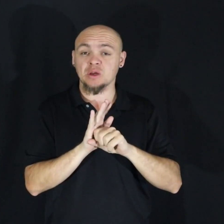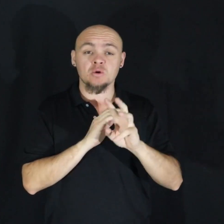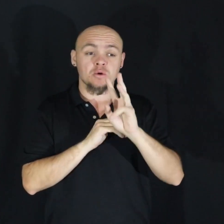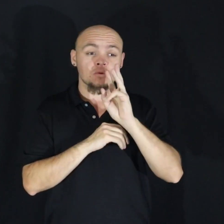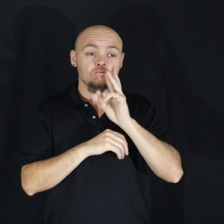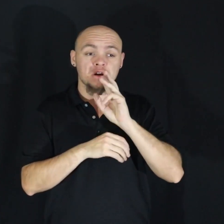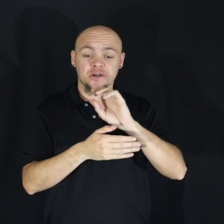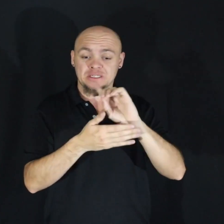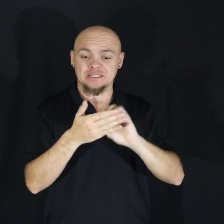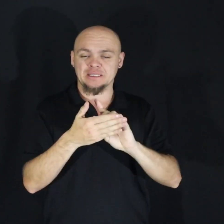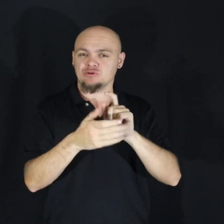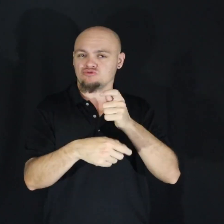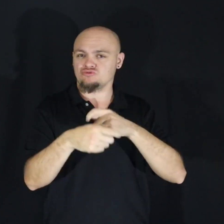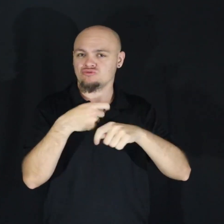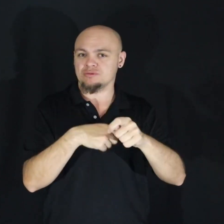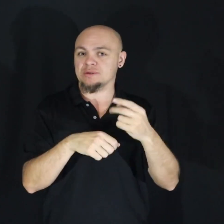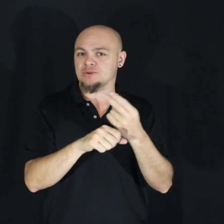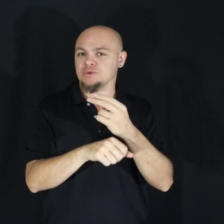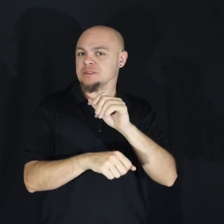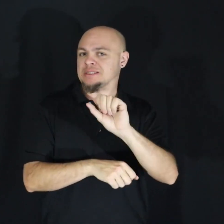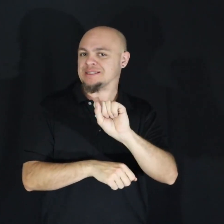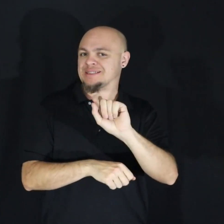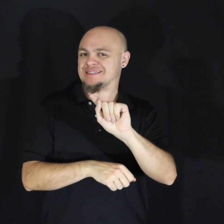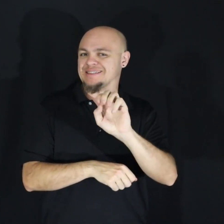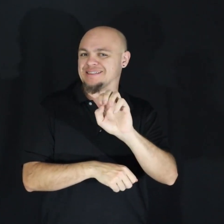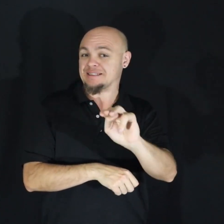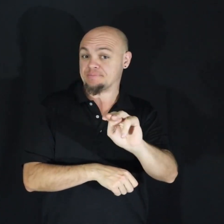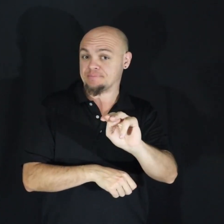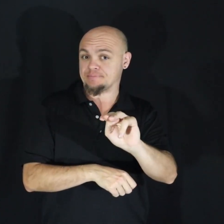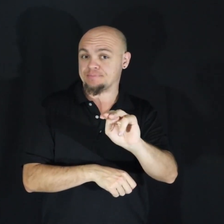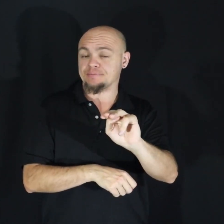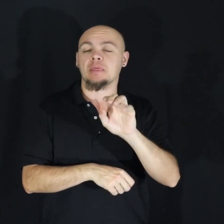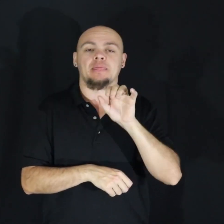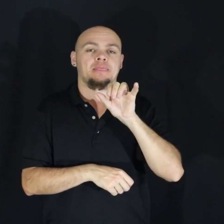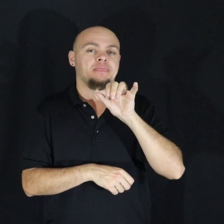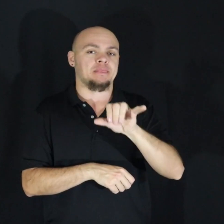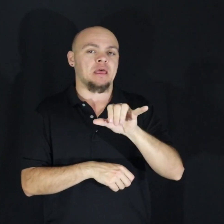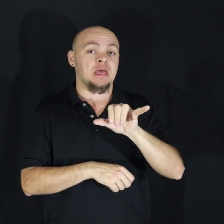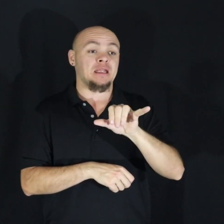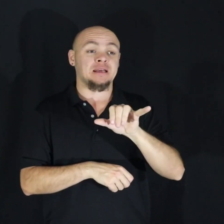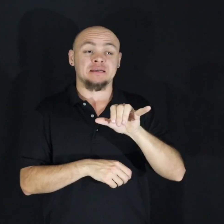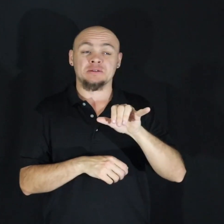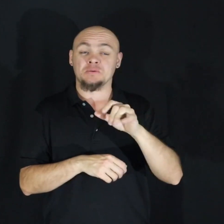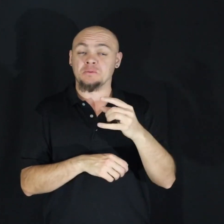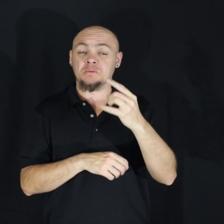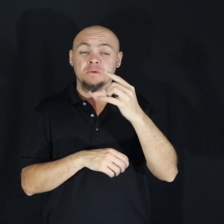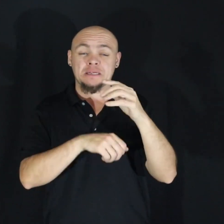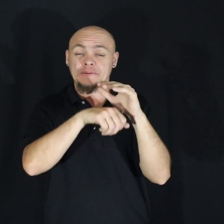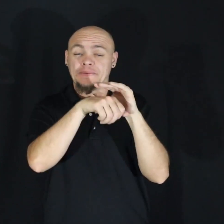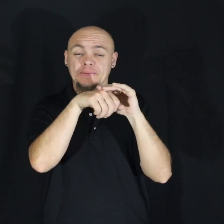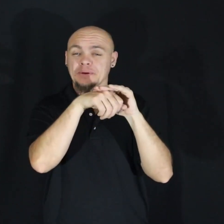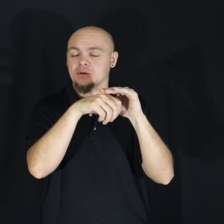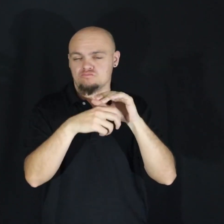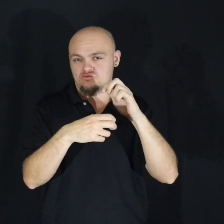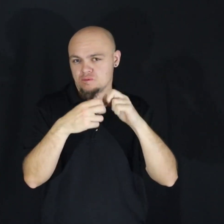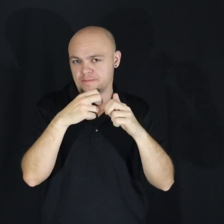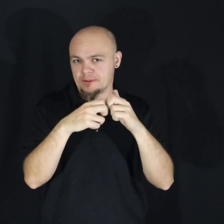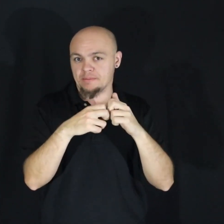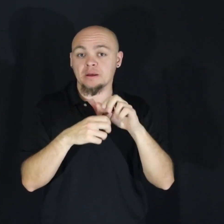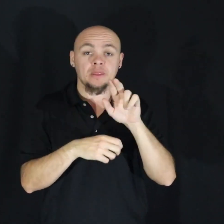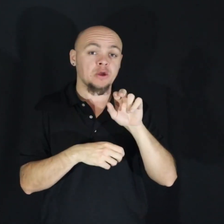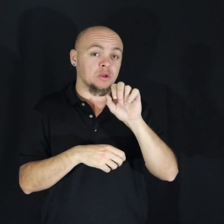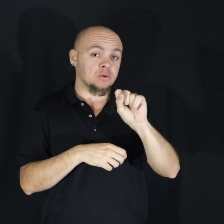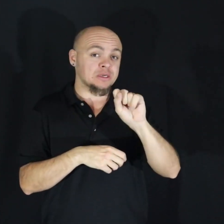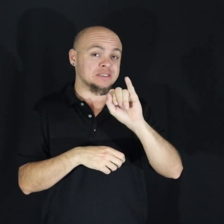to be redesigned using STEM. And that is just the tip of the iceberg. If you Google U.S.